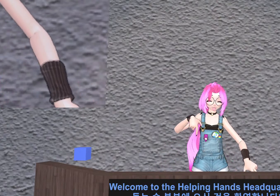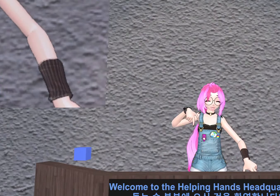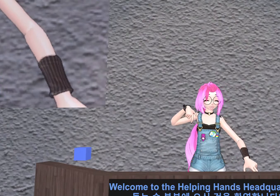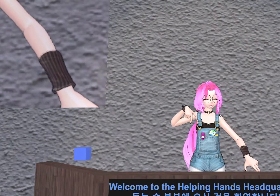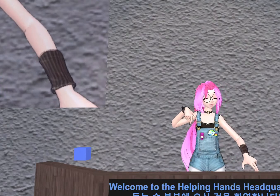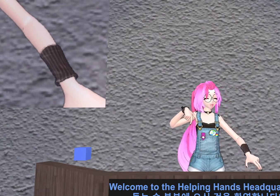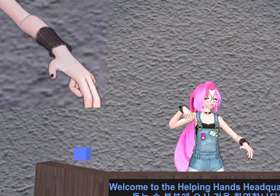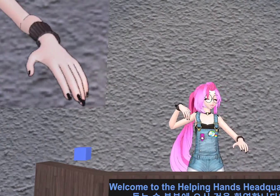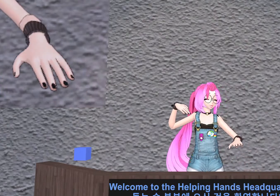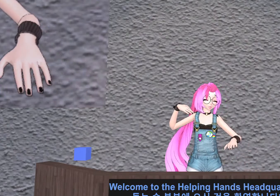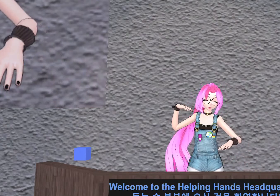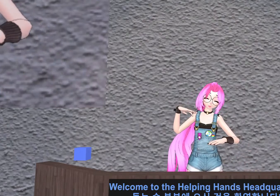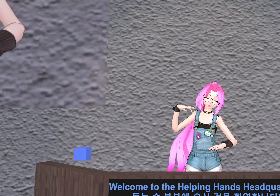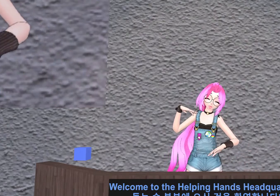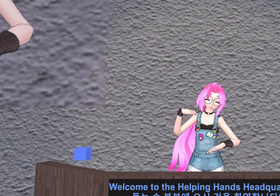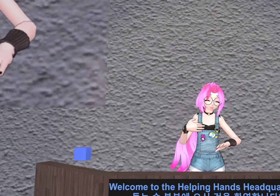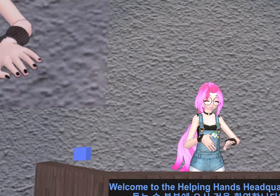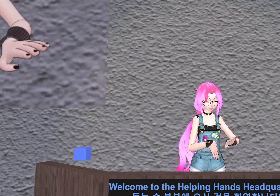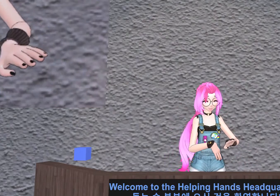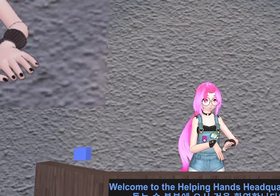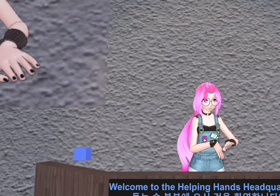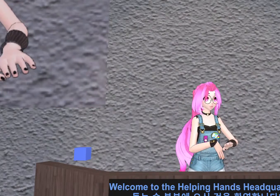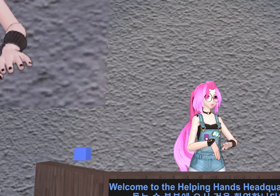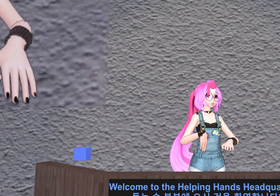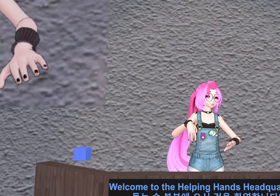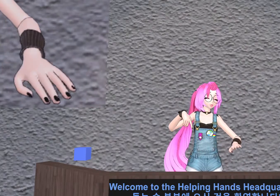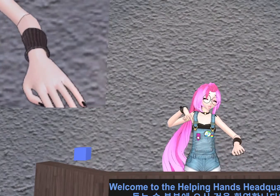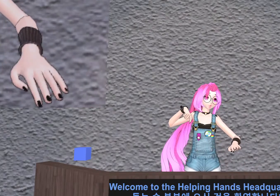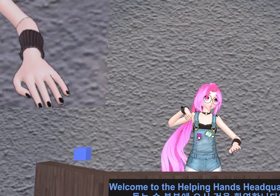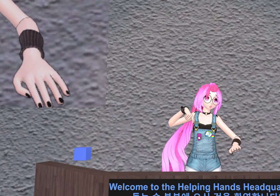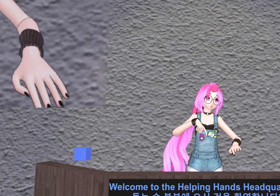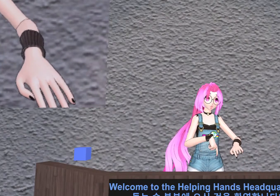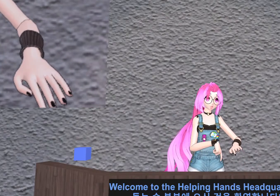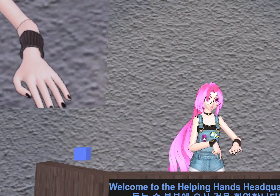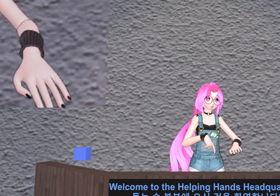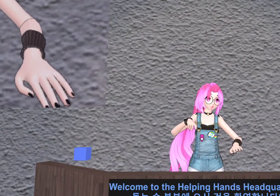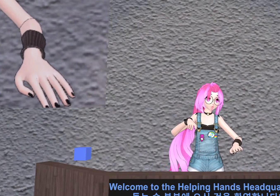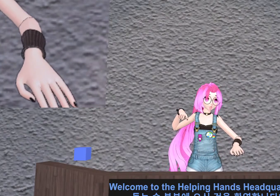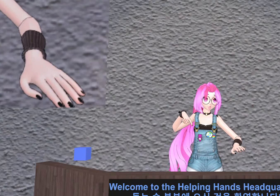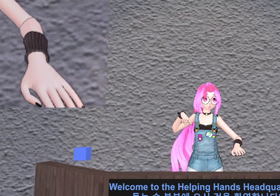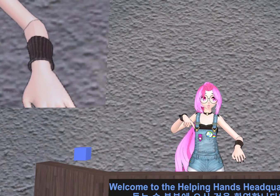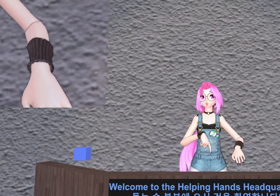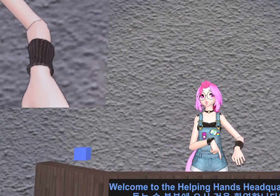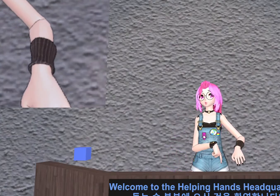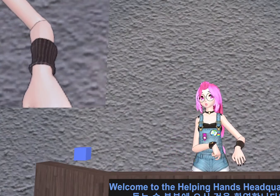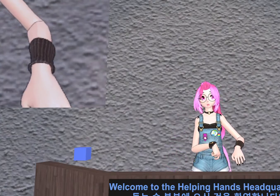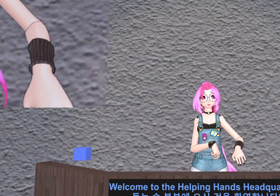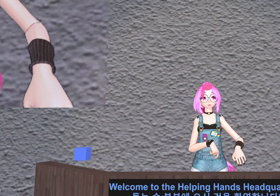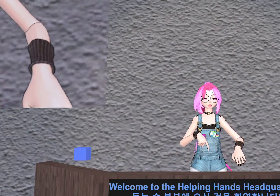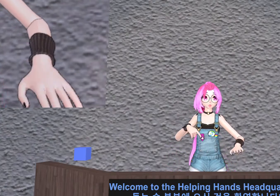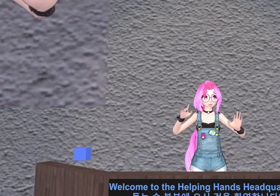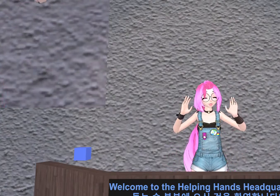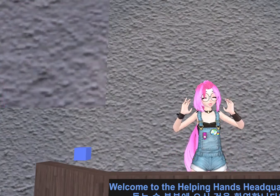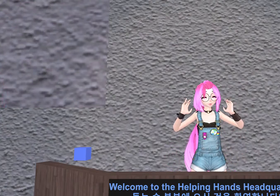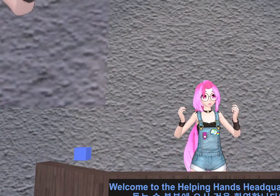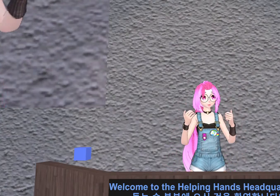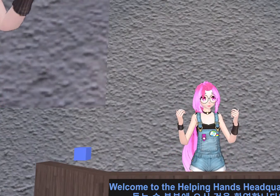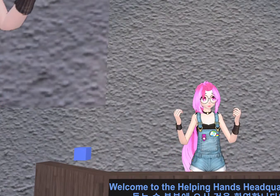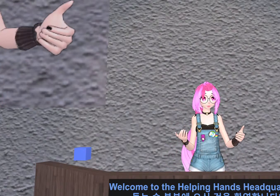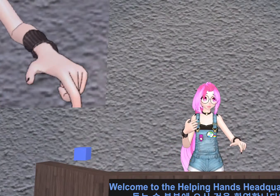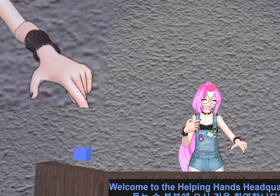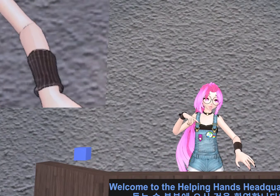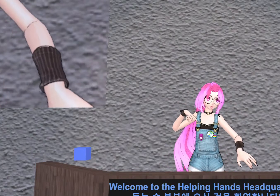hand, and imagine a sash up from this shoulder down to this hip, and you're just outlining that sash.